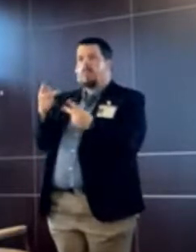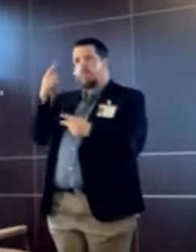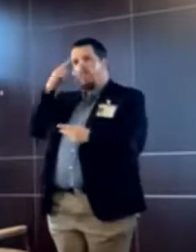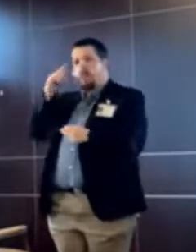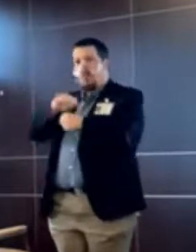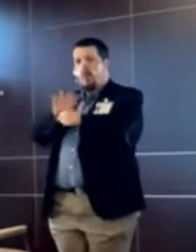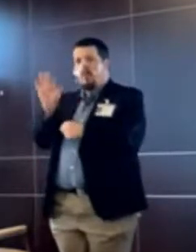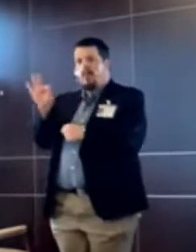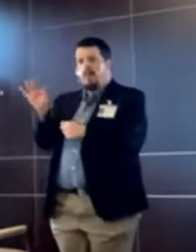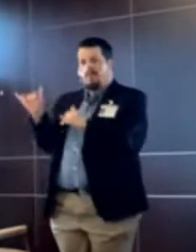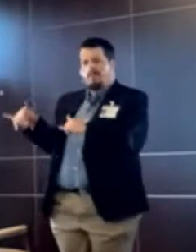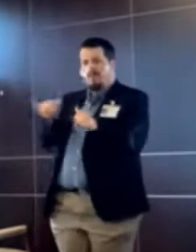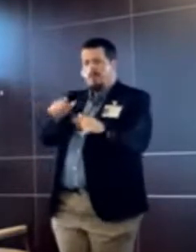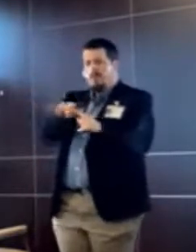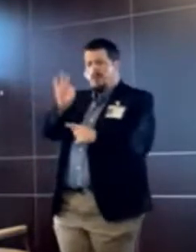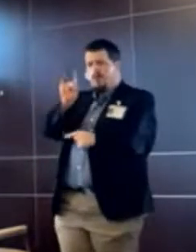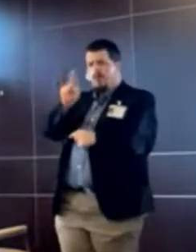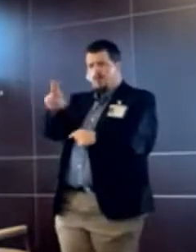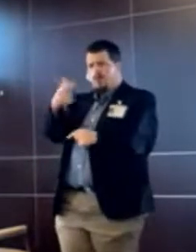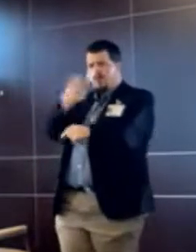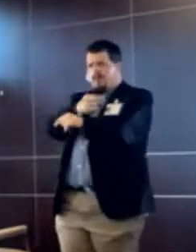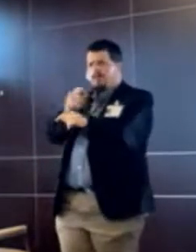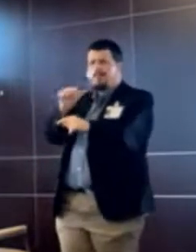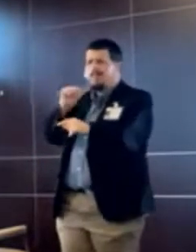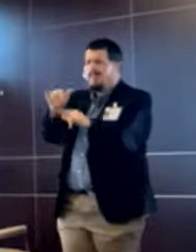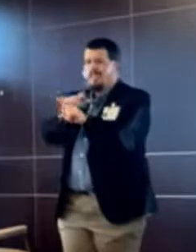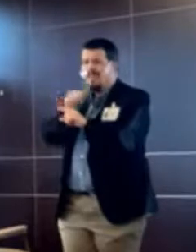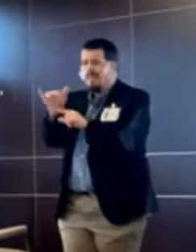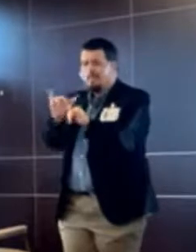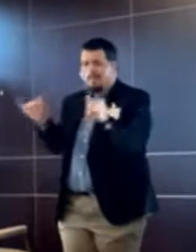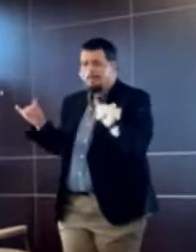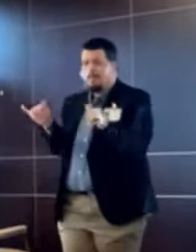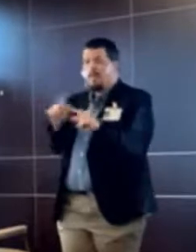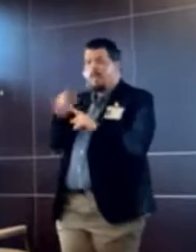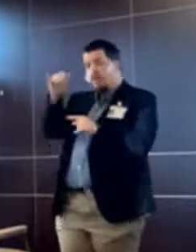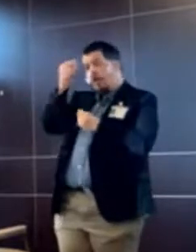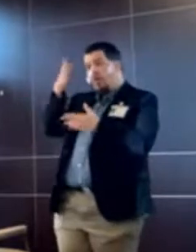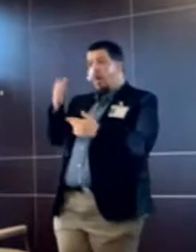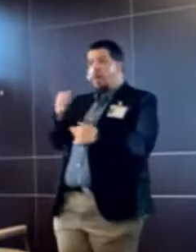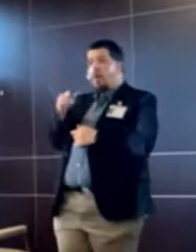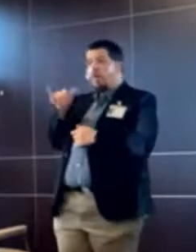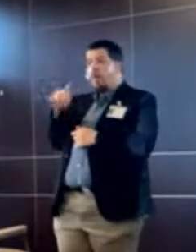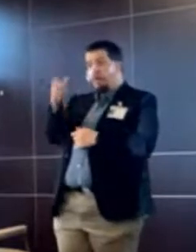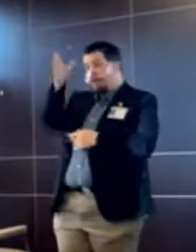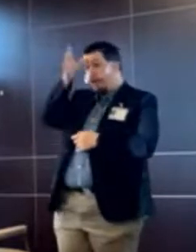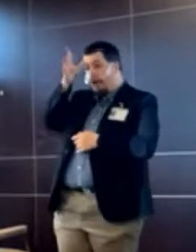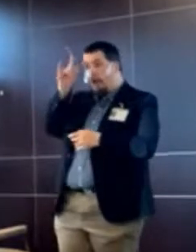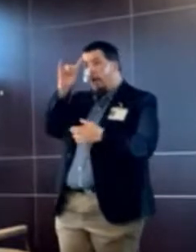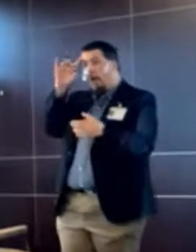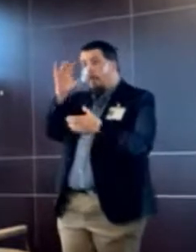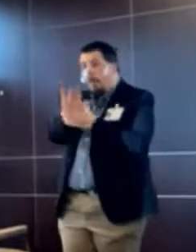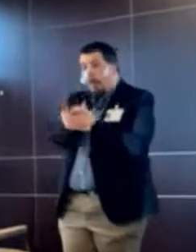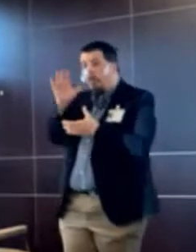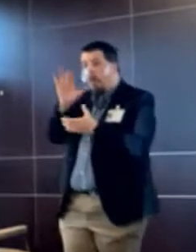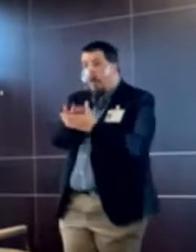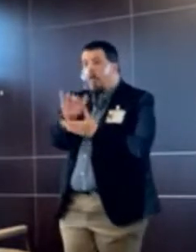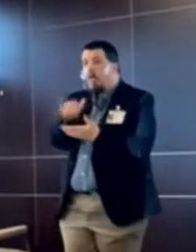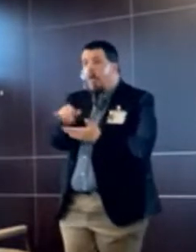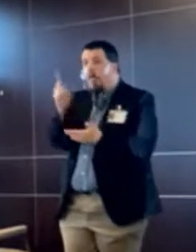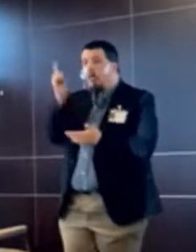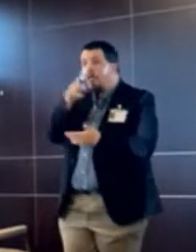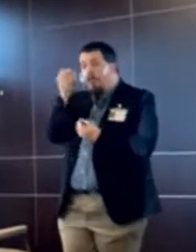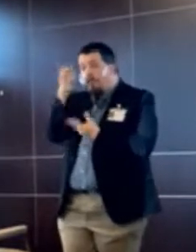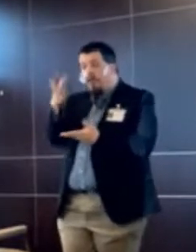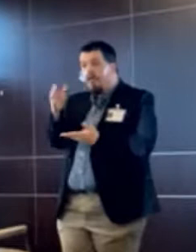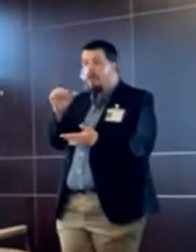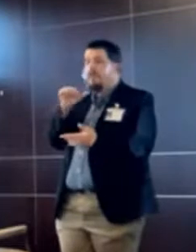COVID-19 vaccine to the flu vaccine, which it is not. But because that information was out there and my dad bought into that belief, it never